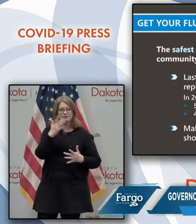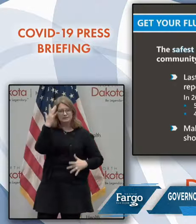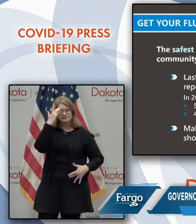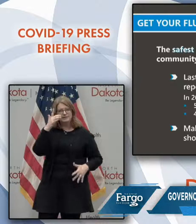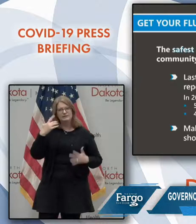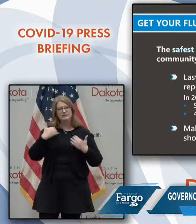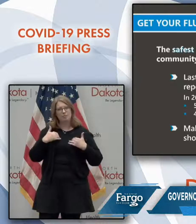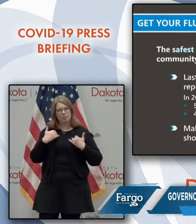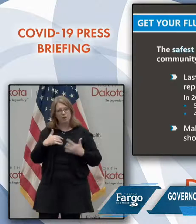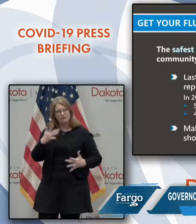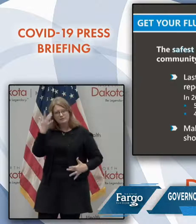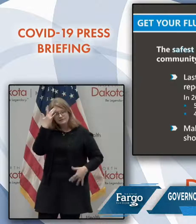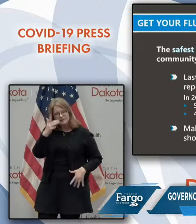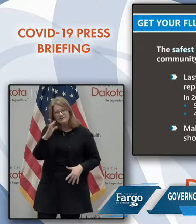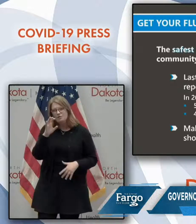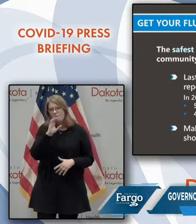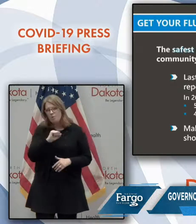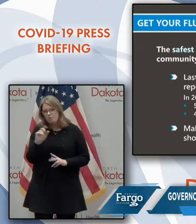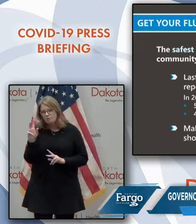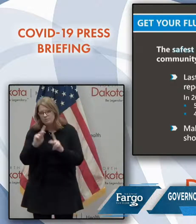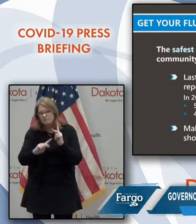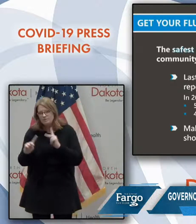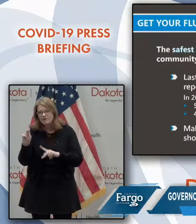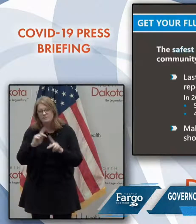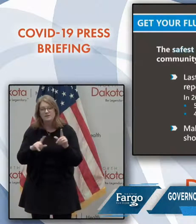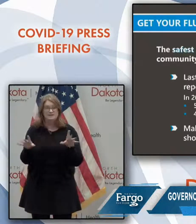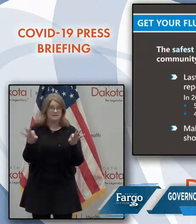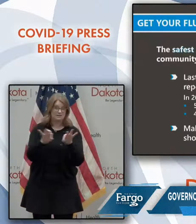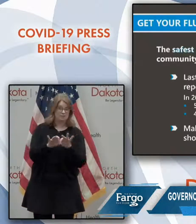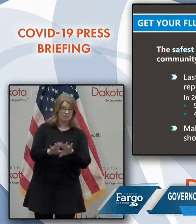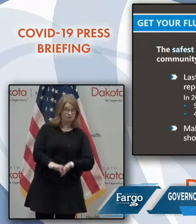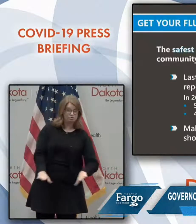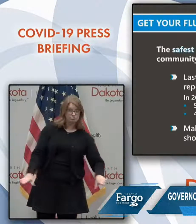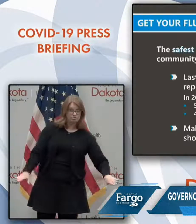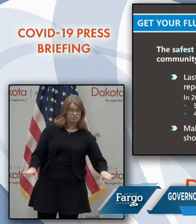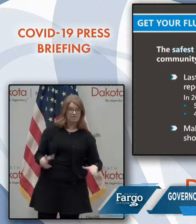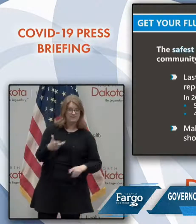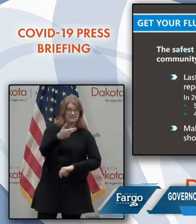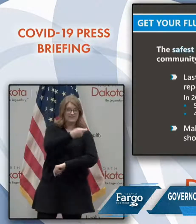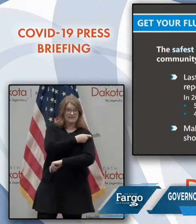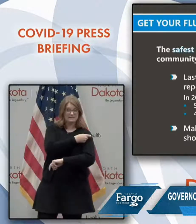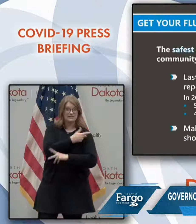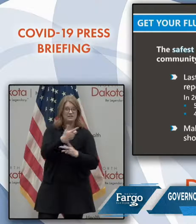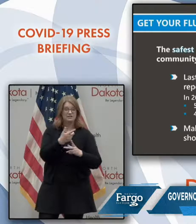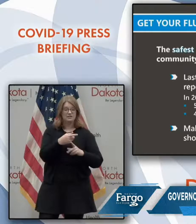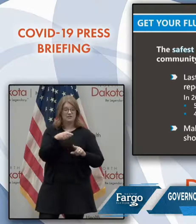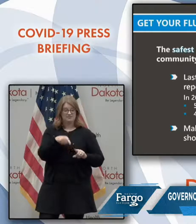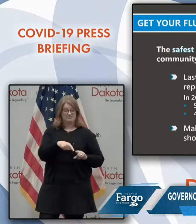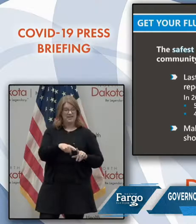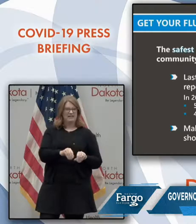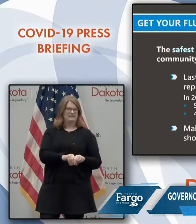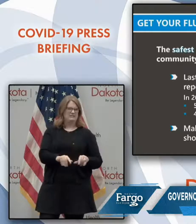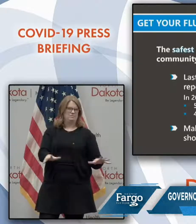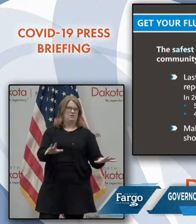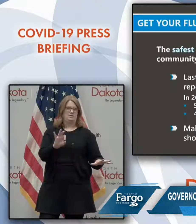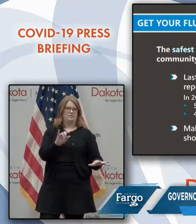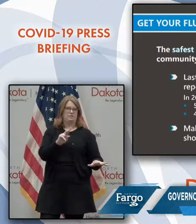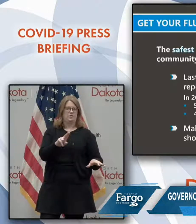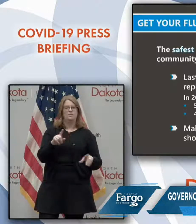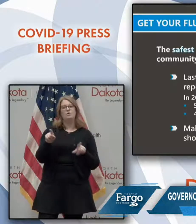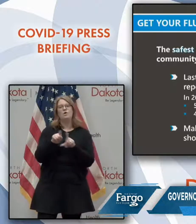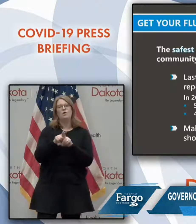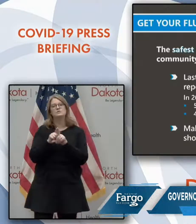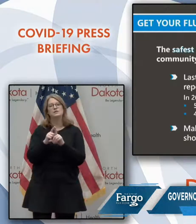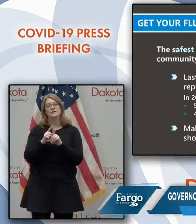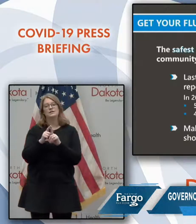elderly. Also, it's really important for children to be vaccinated. They can spread the flu. Additionally, last year in the